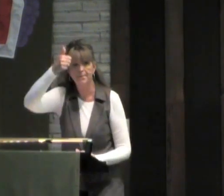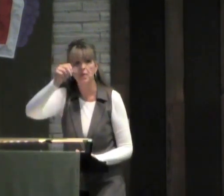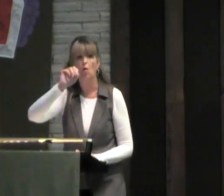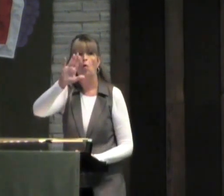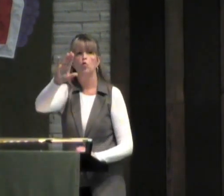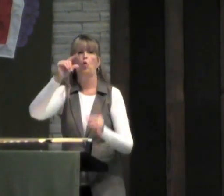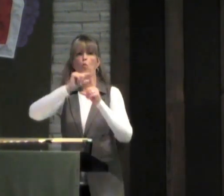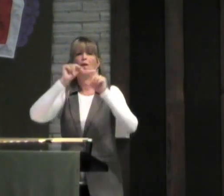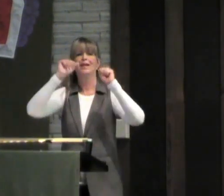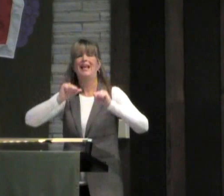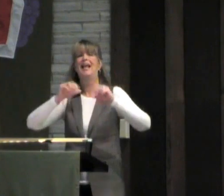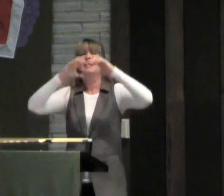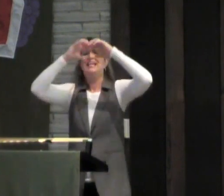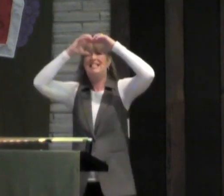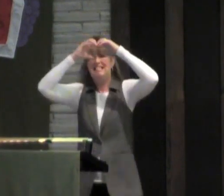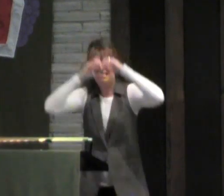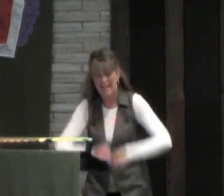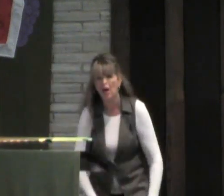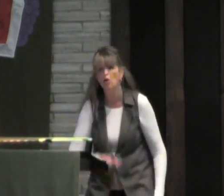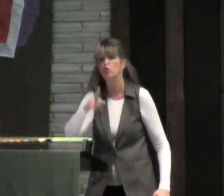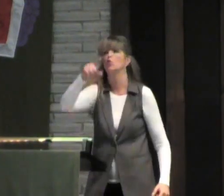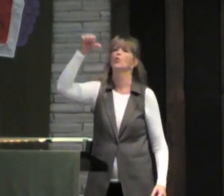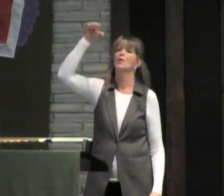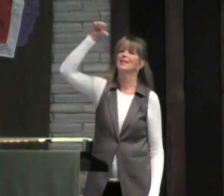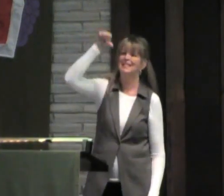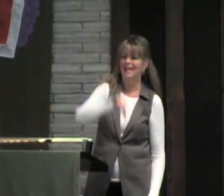Words can build you up, or words can tear you down.